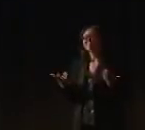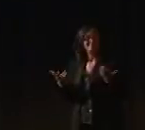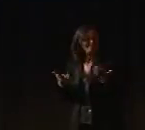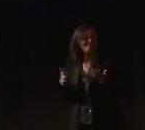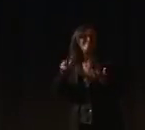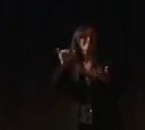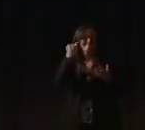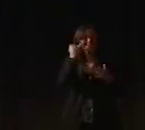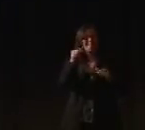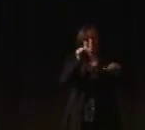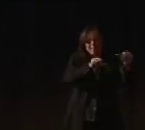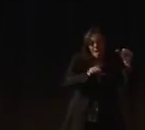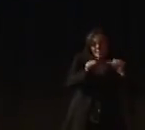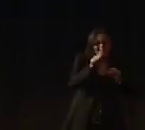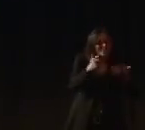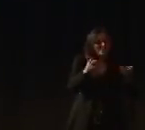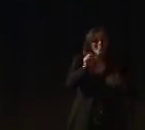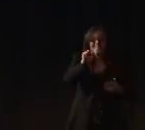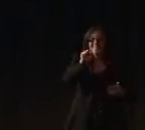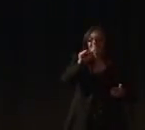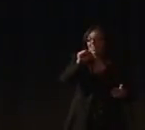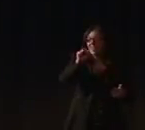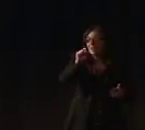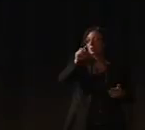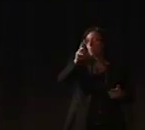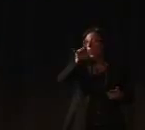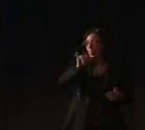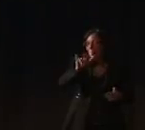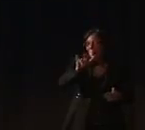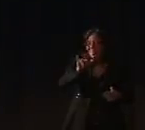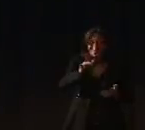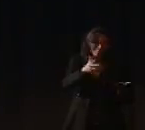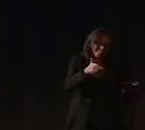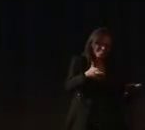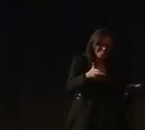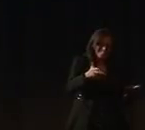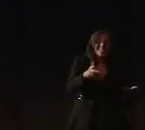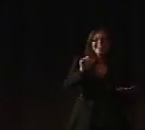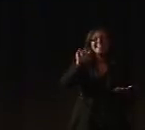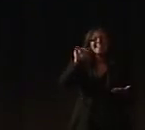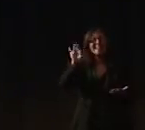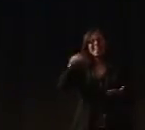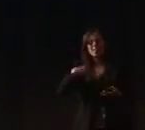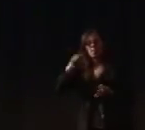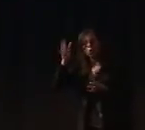astrology, we have economics, maybe,